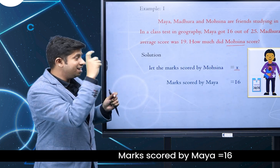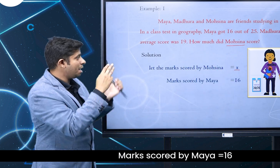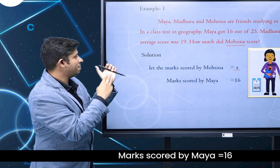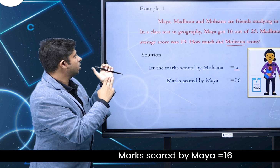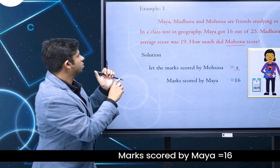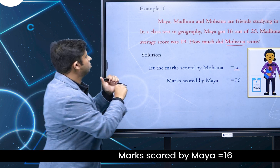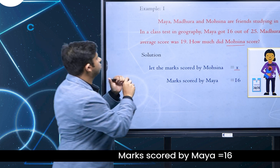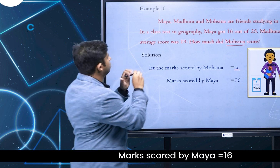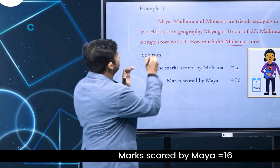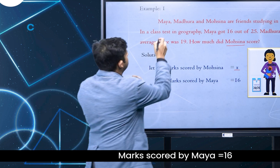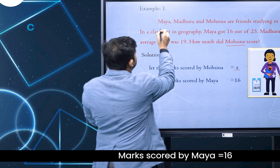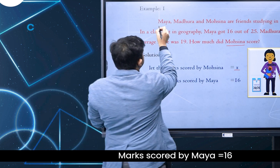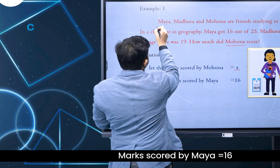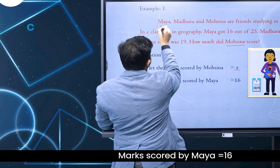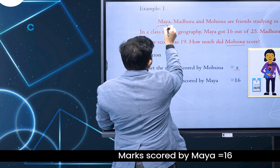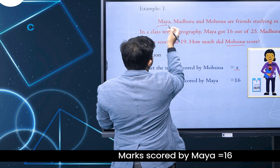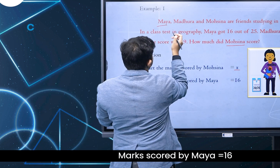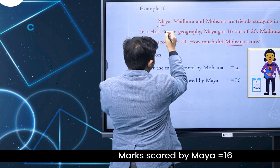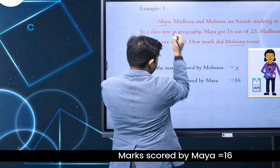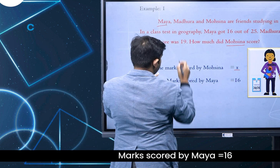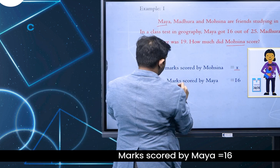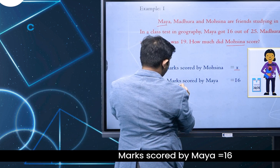Marks scored by Maya is equal to 16.